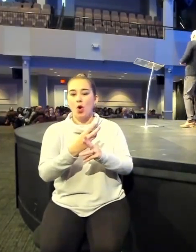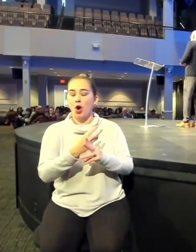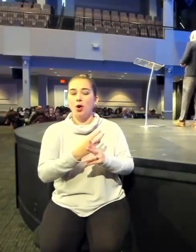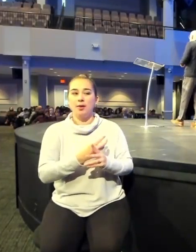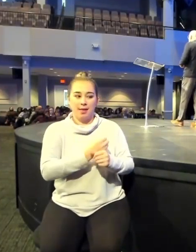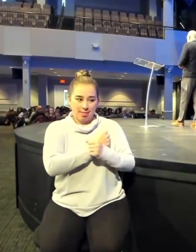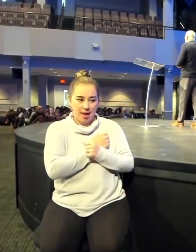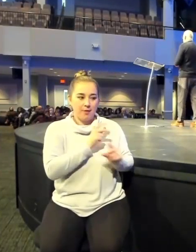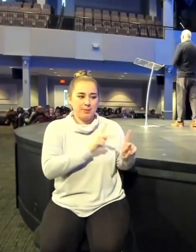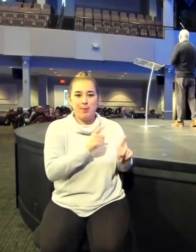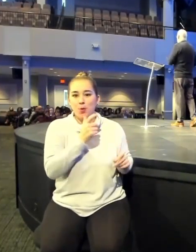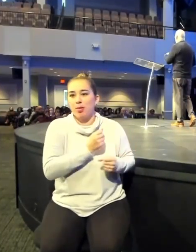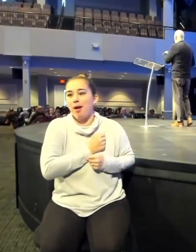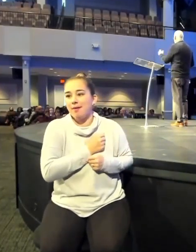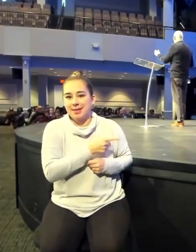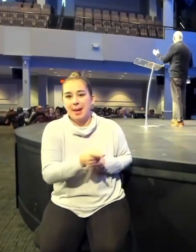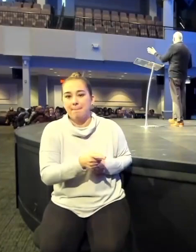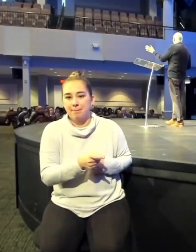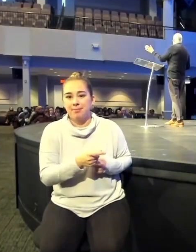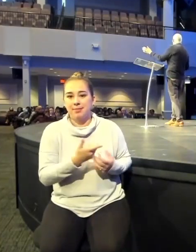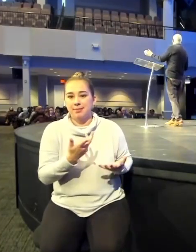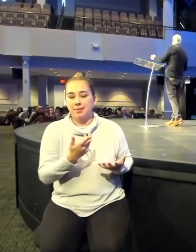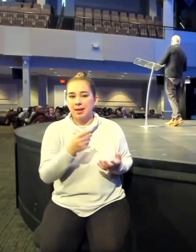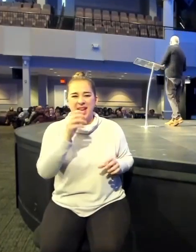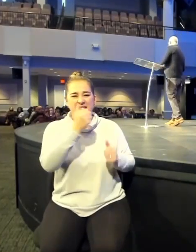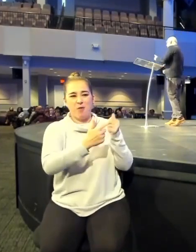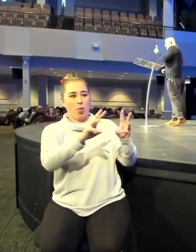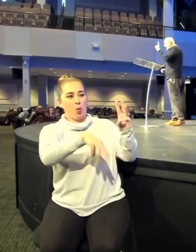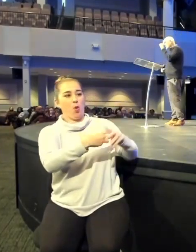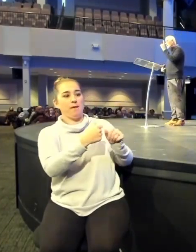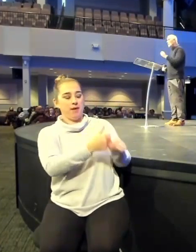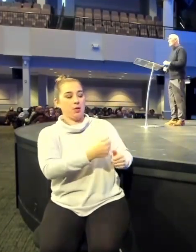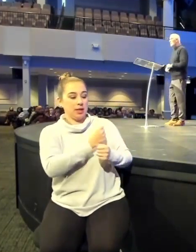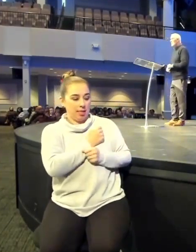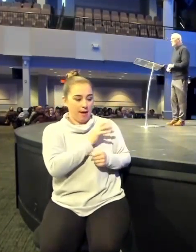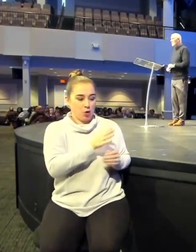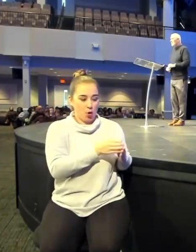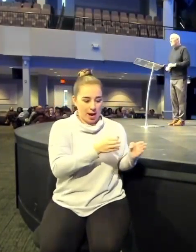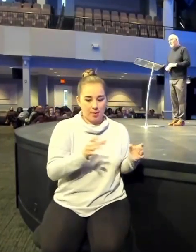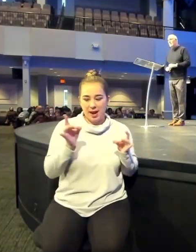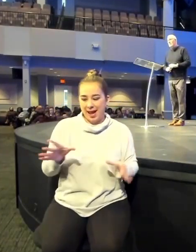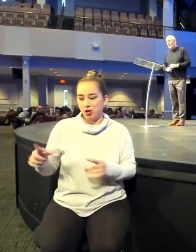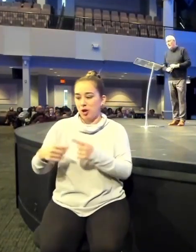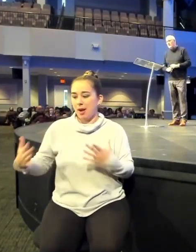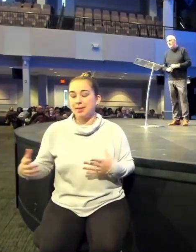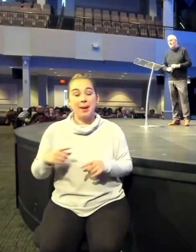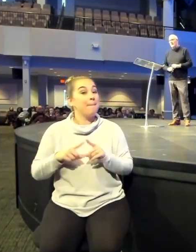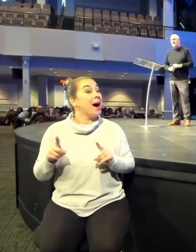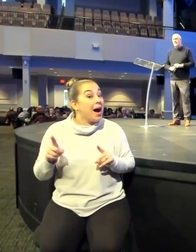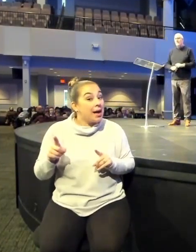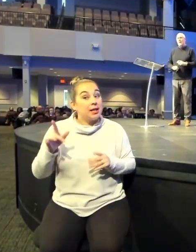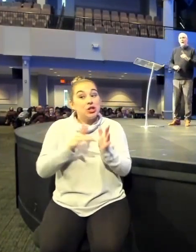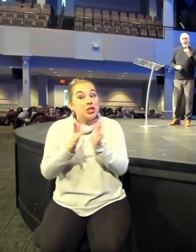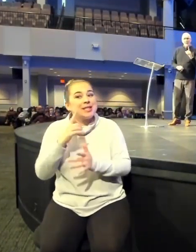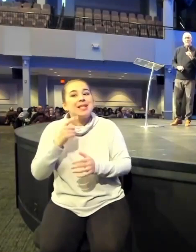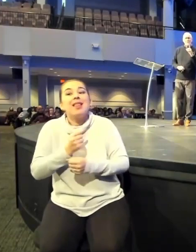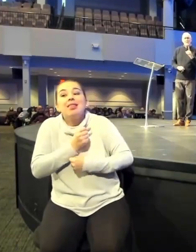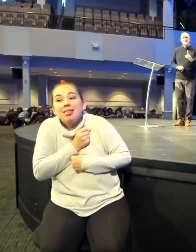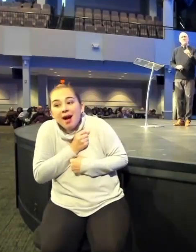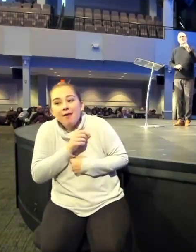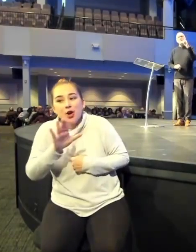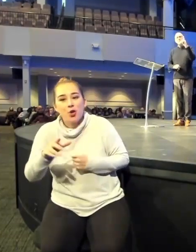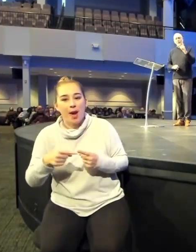dictum. Love your neighbor, hate your enemies. But I tell you, love your enemies. How